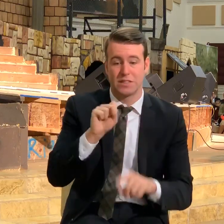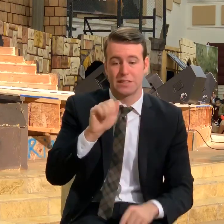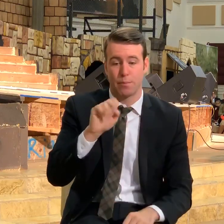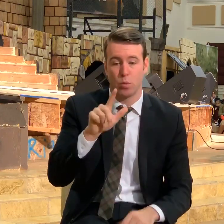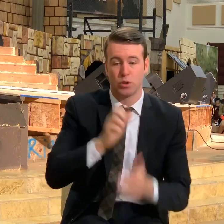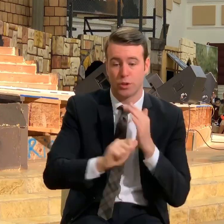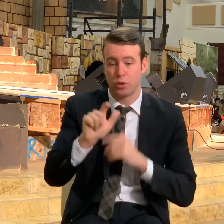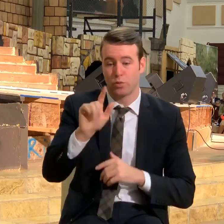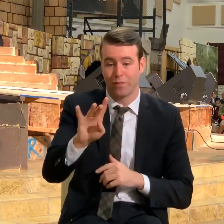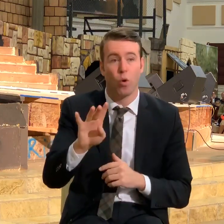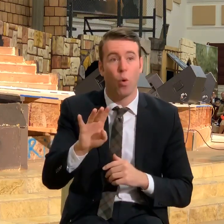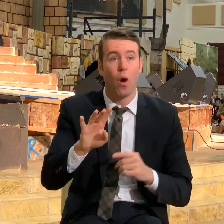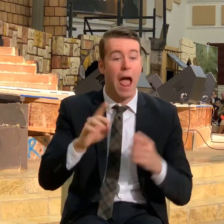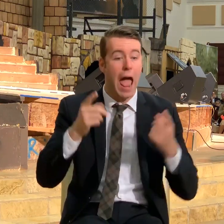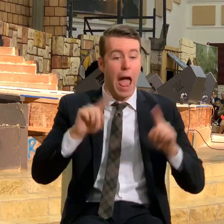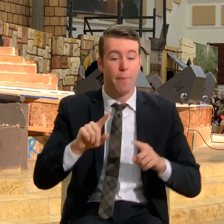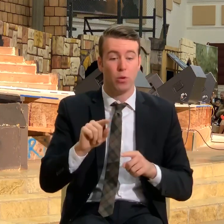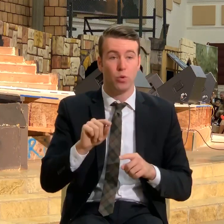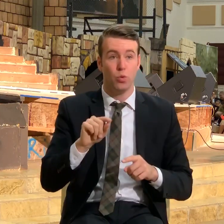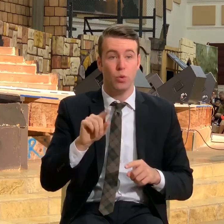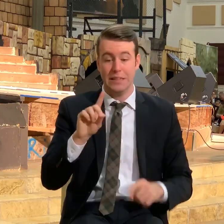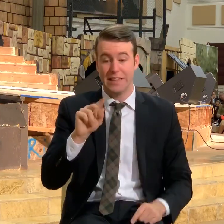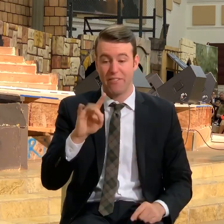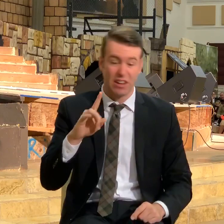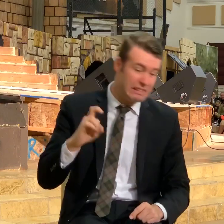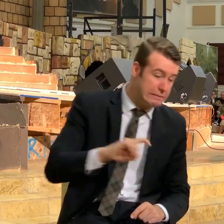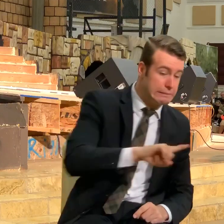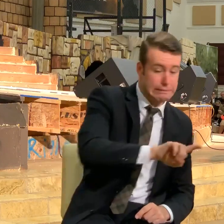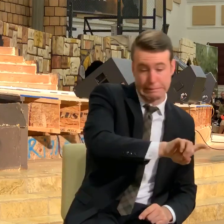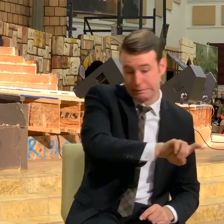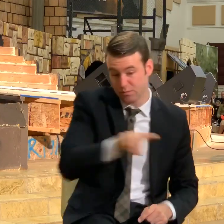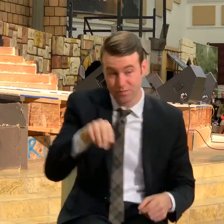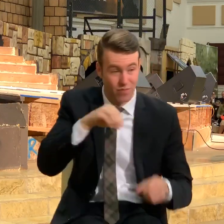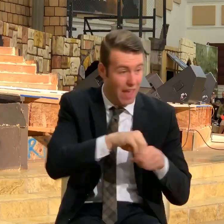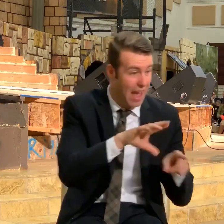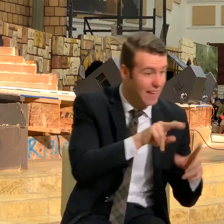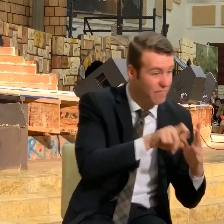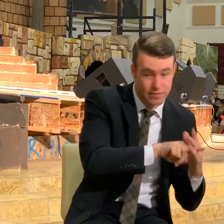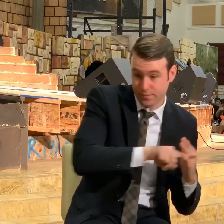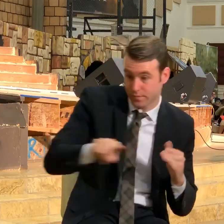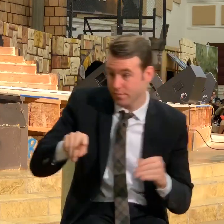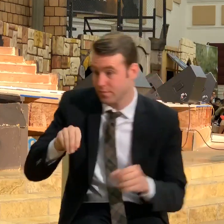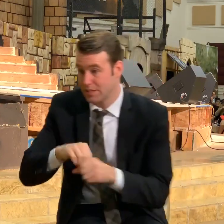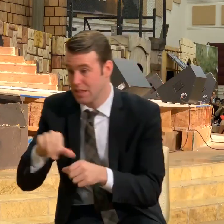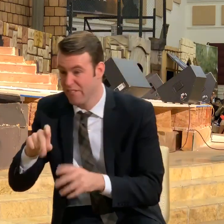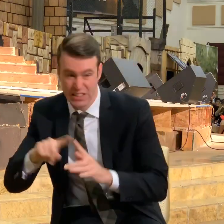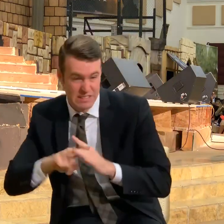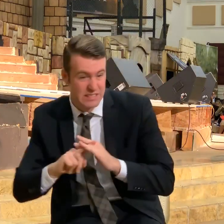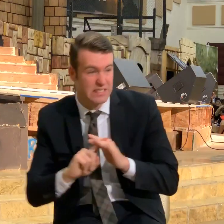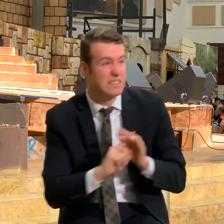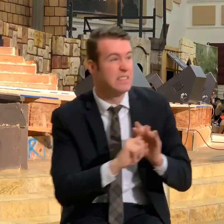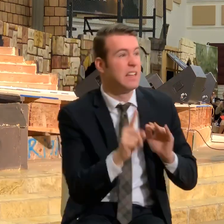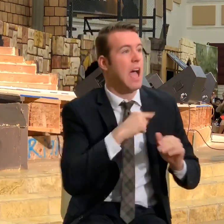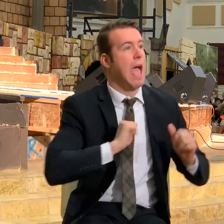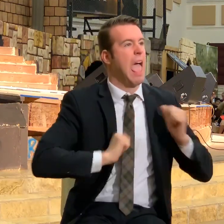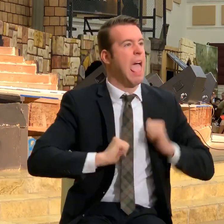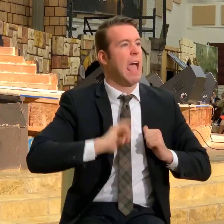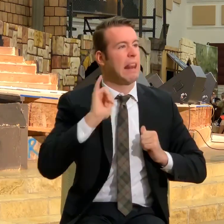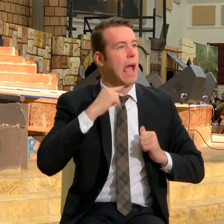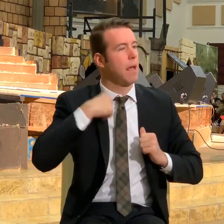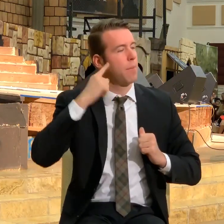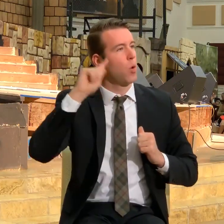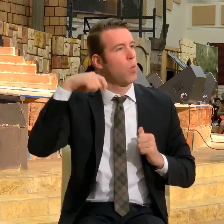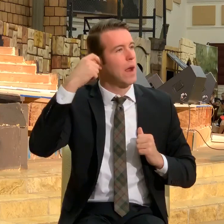And he's literally running from cave to cave, village to village. He's at times having to feign madness to survive. He's having to associate